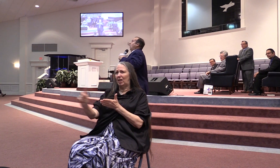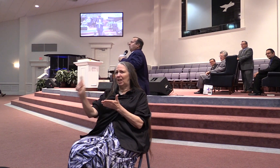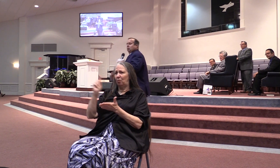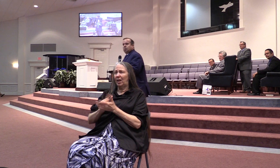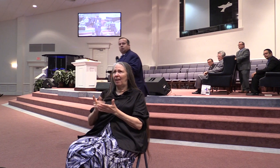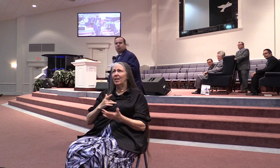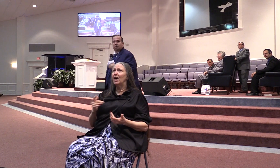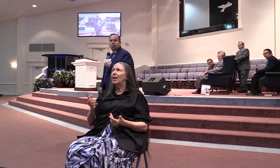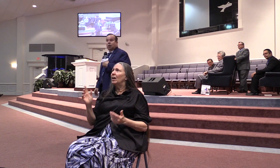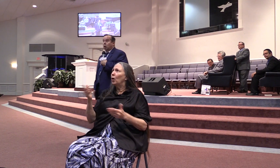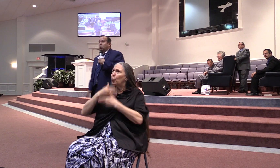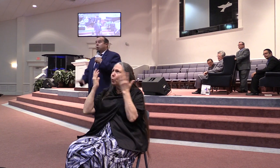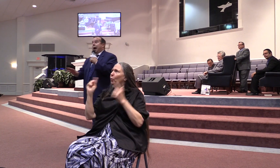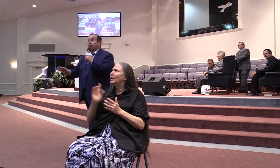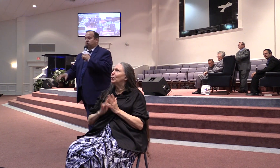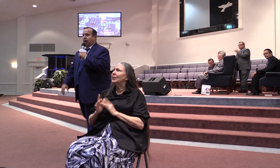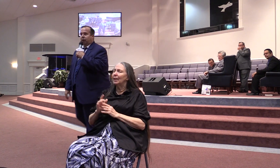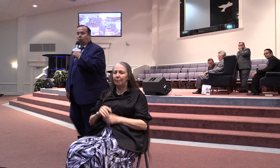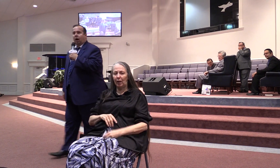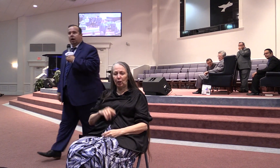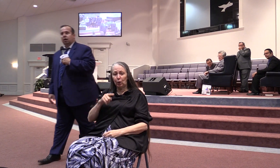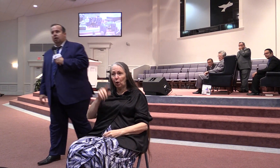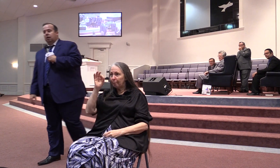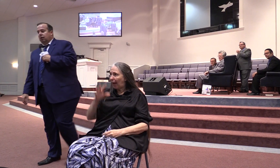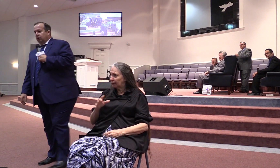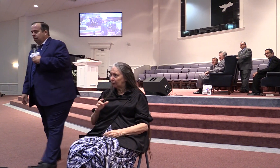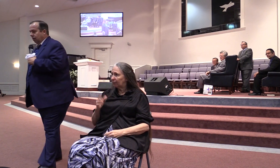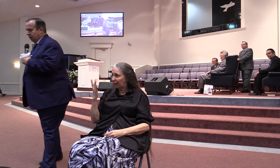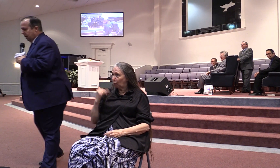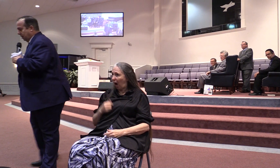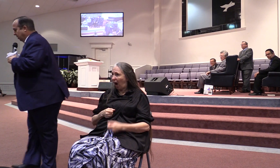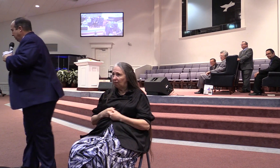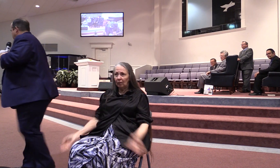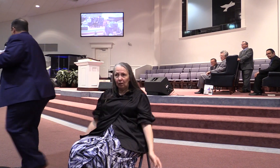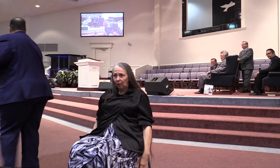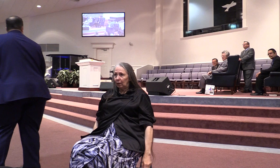Oh, you're the pastor. Yeah, that's why.